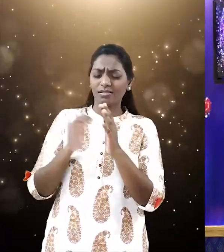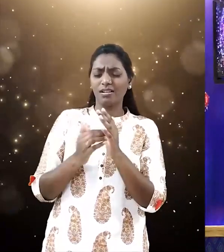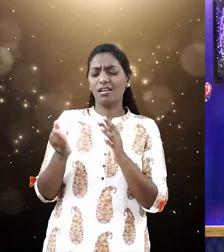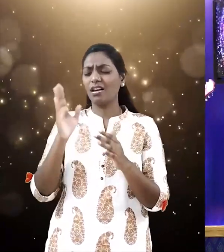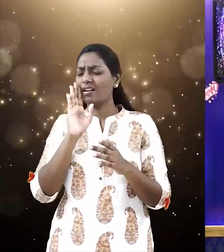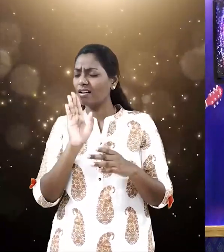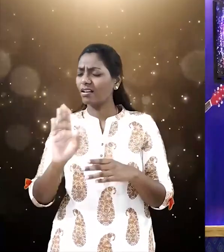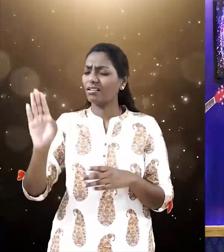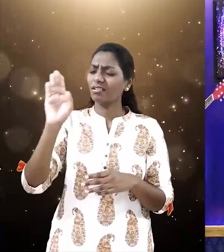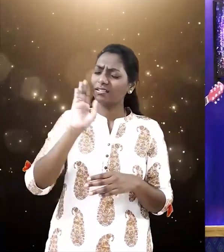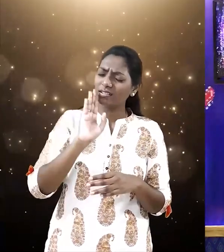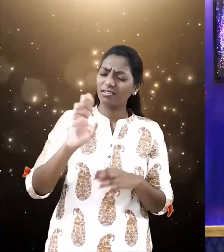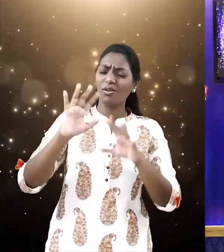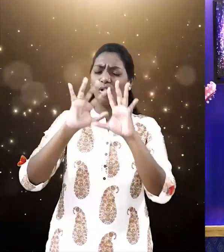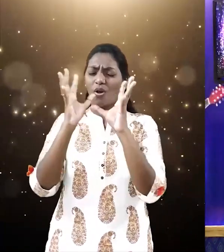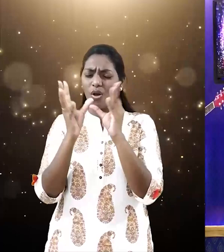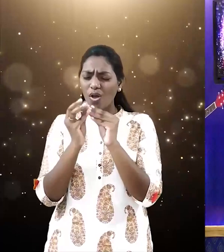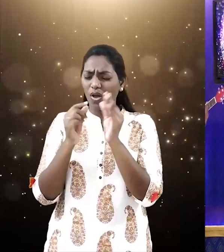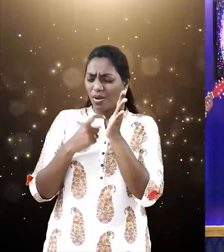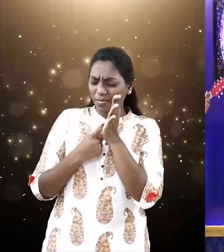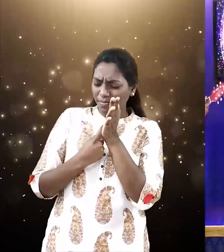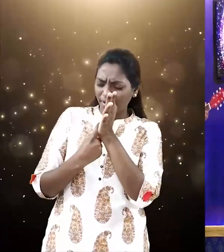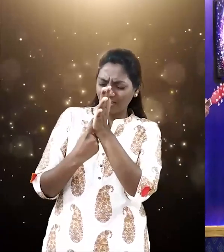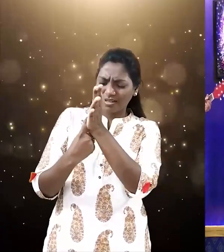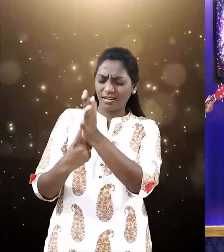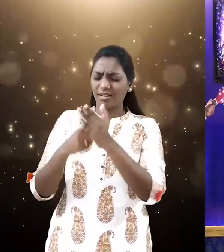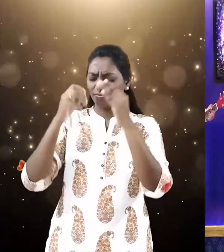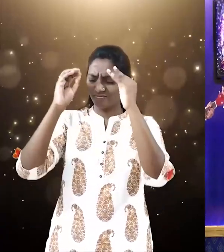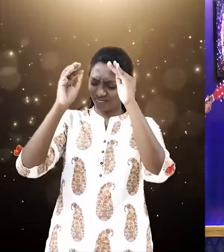you are holy, O Lord. We sing it again.